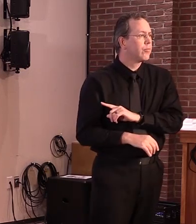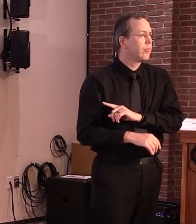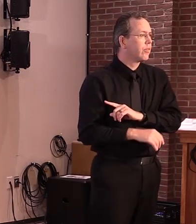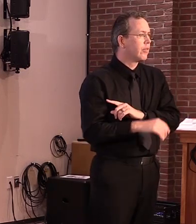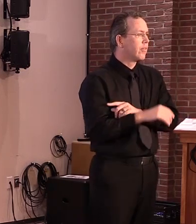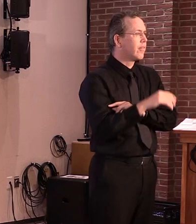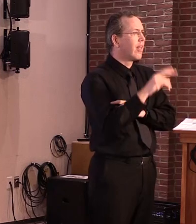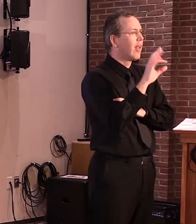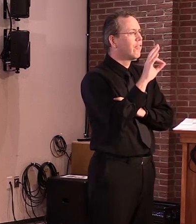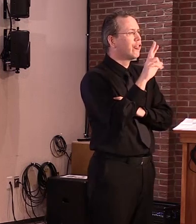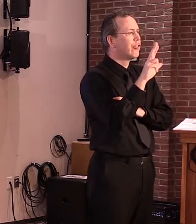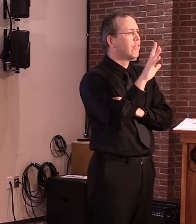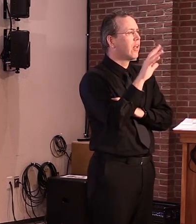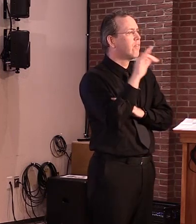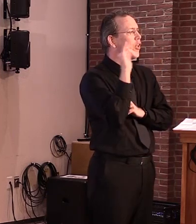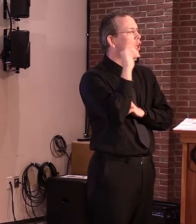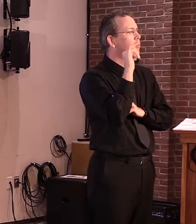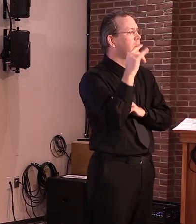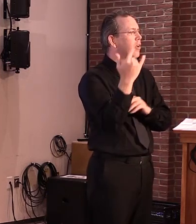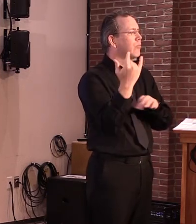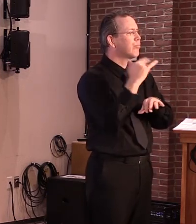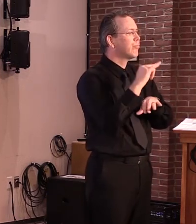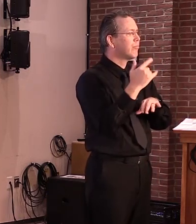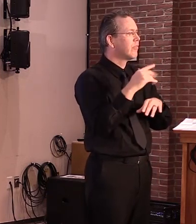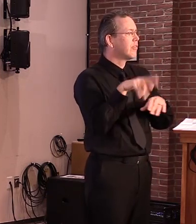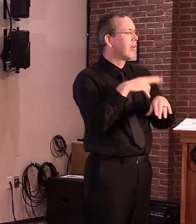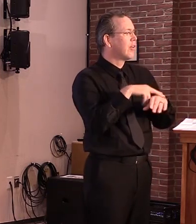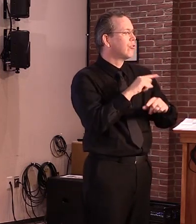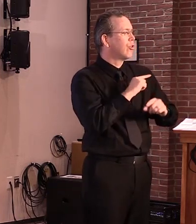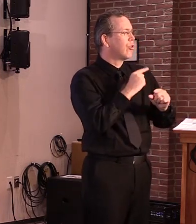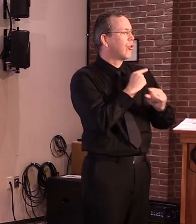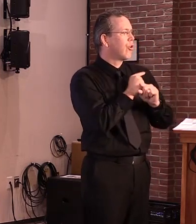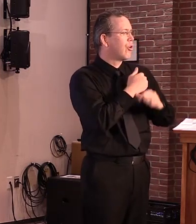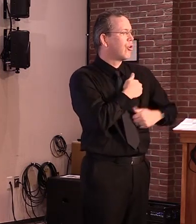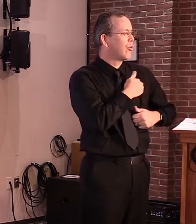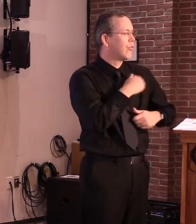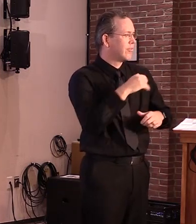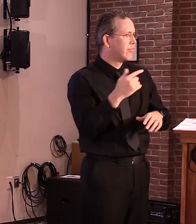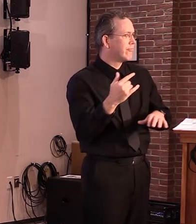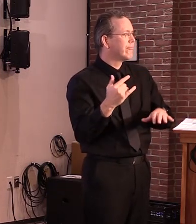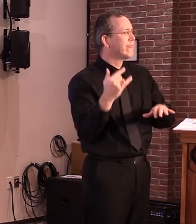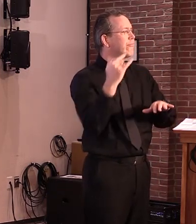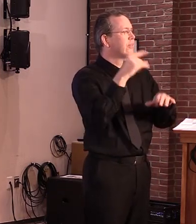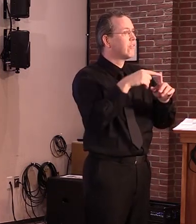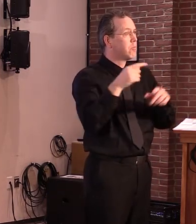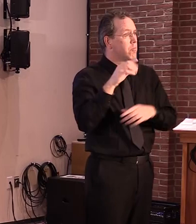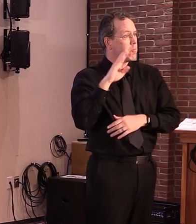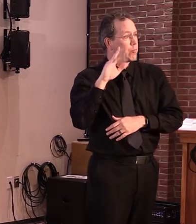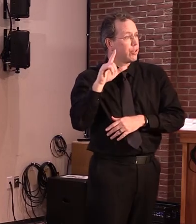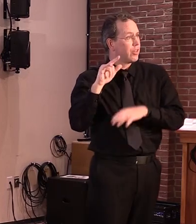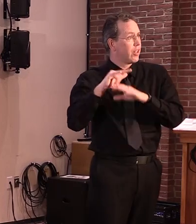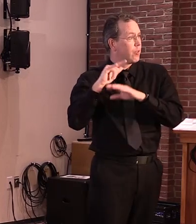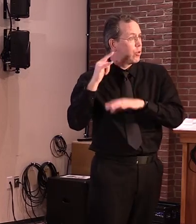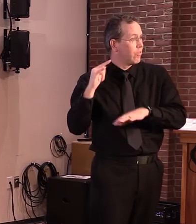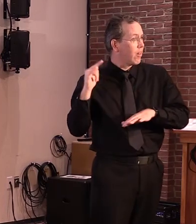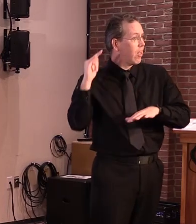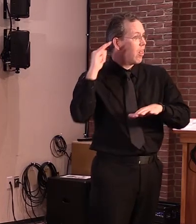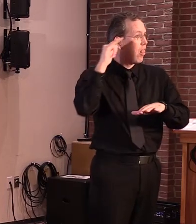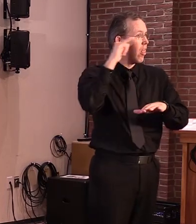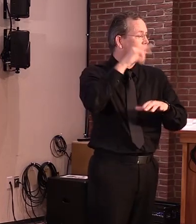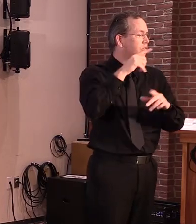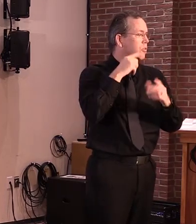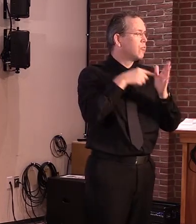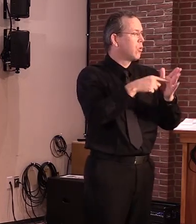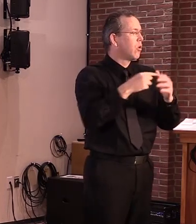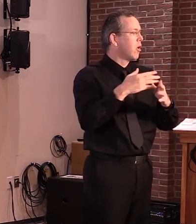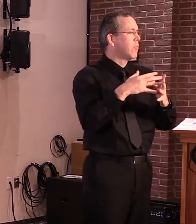Guard are about to take off as part of Operation America Strong. This is an Air Force initiative to salute healthcare workers